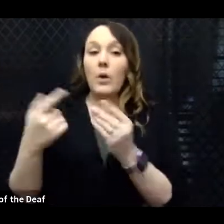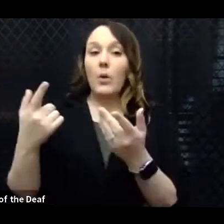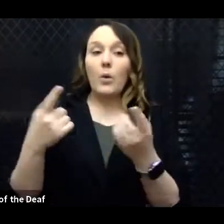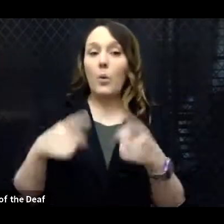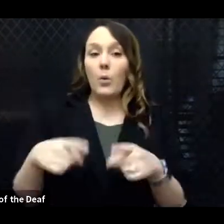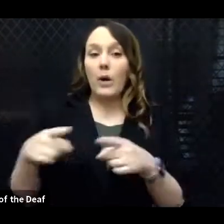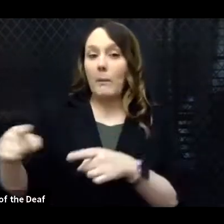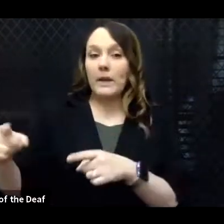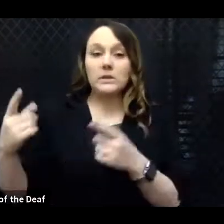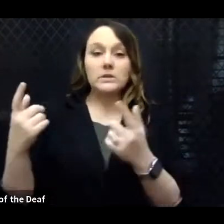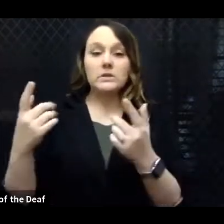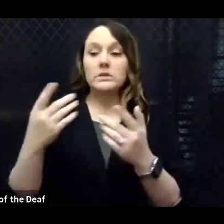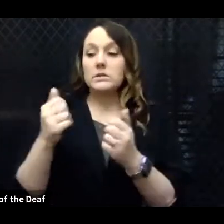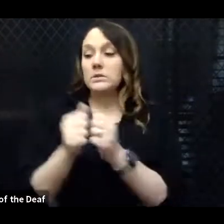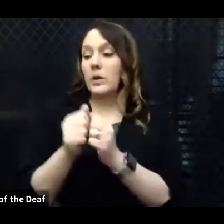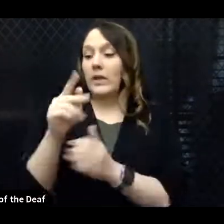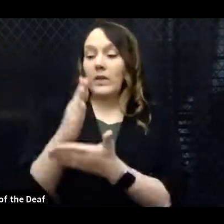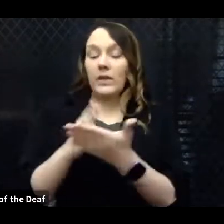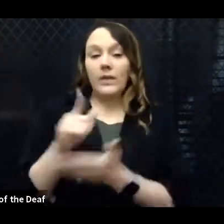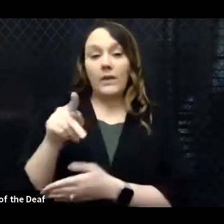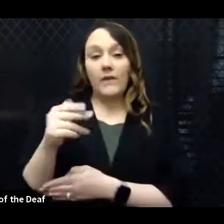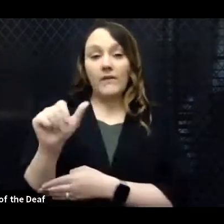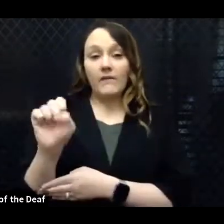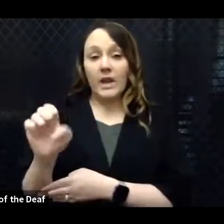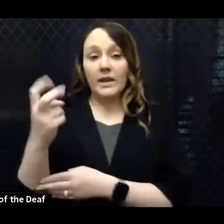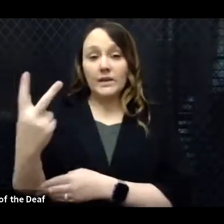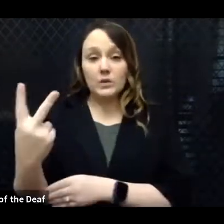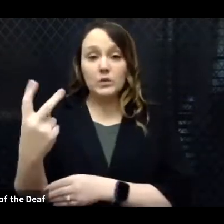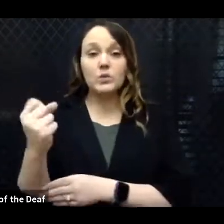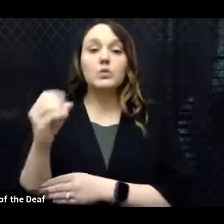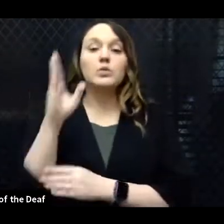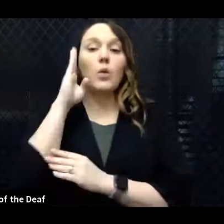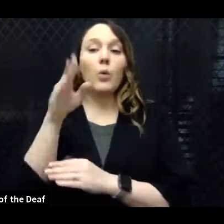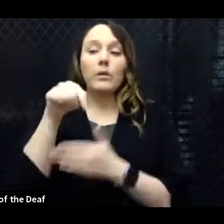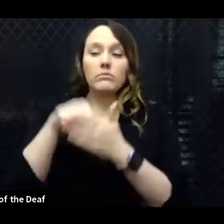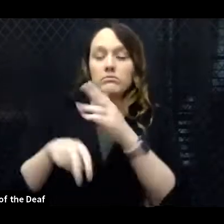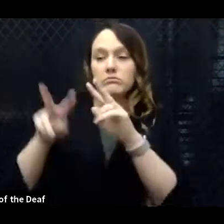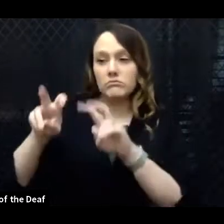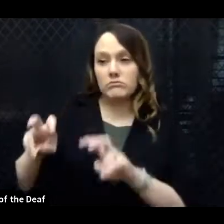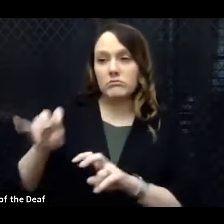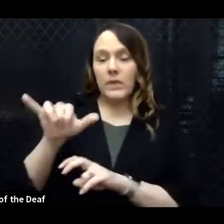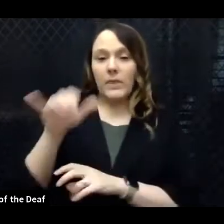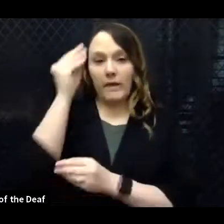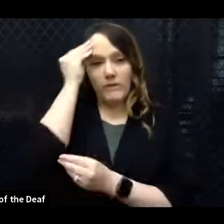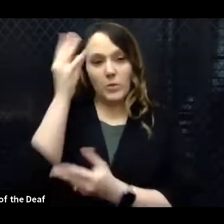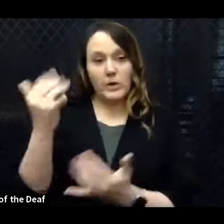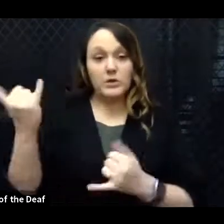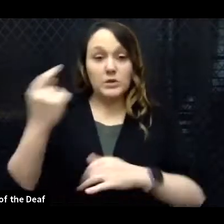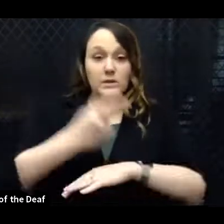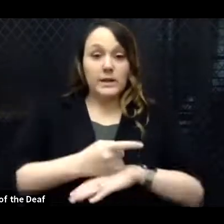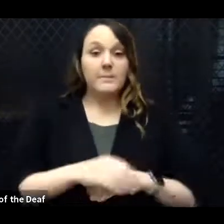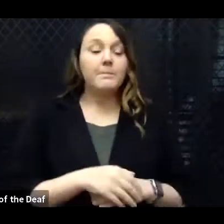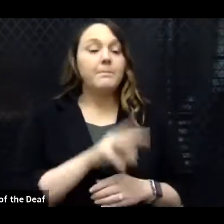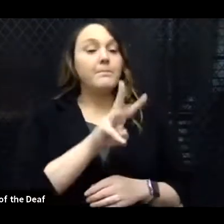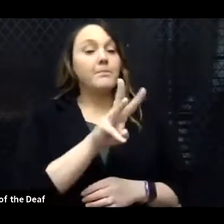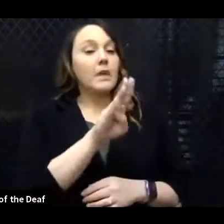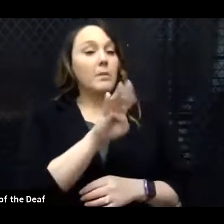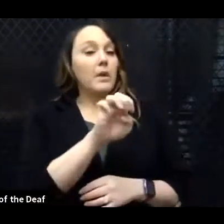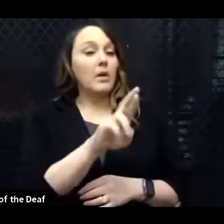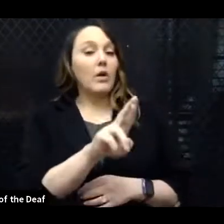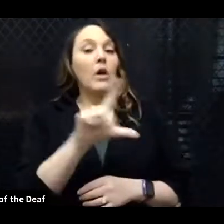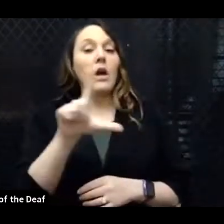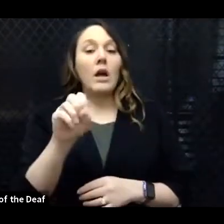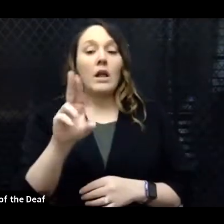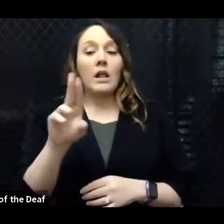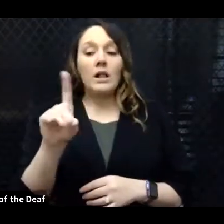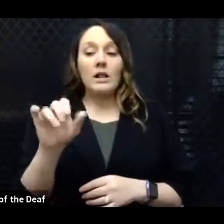happens regarding phase 2. So I'll be taking a deeper dive into that data today. Okay, from WBIR, the Loudoun County mayor